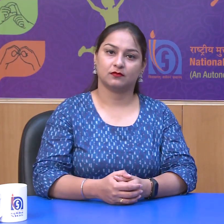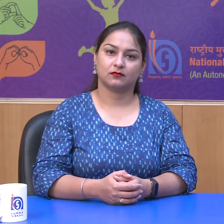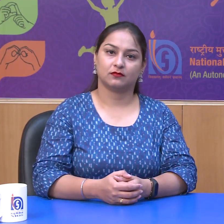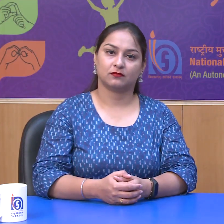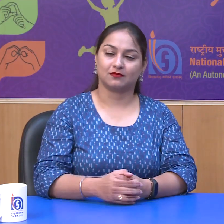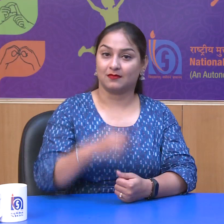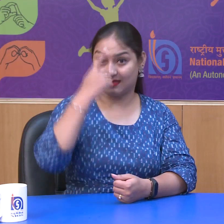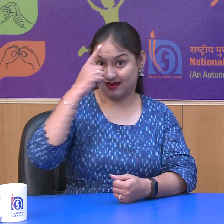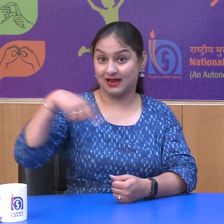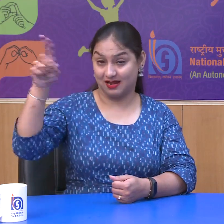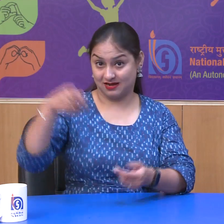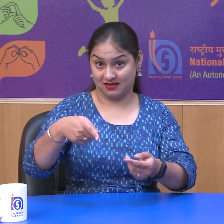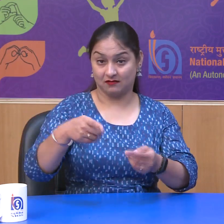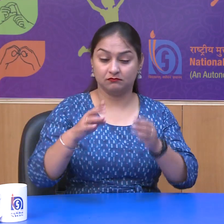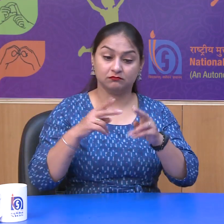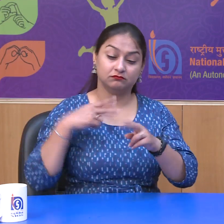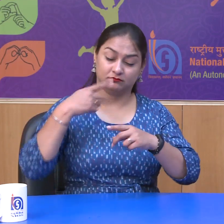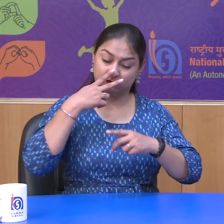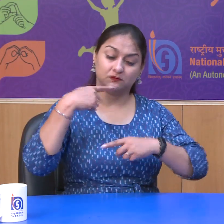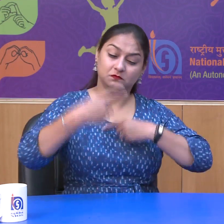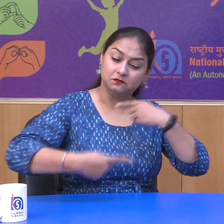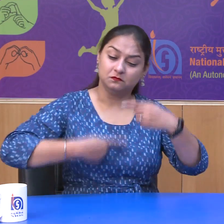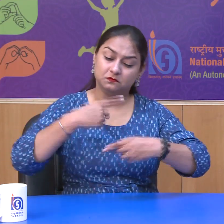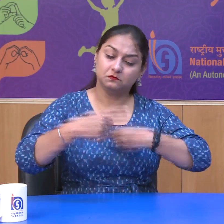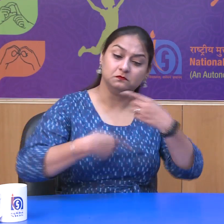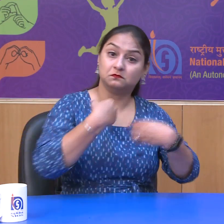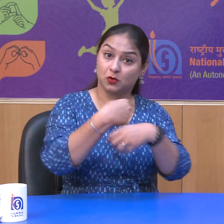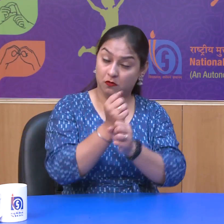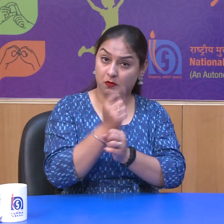India has been consistently making innovative efforts